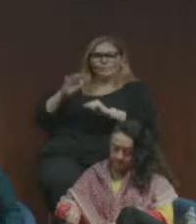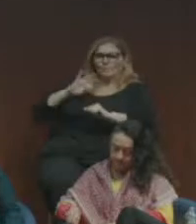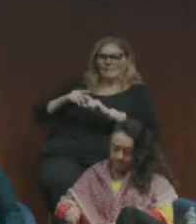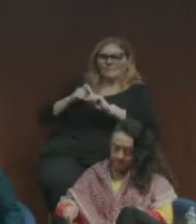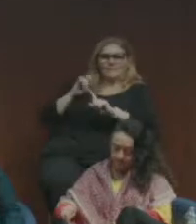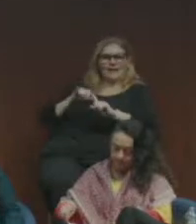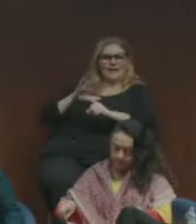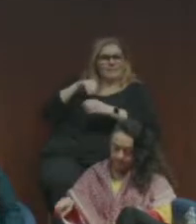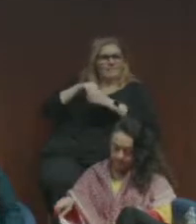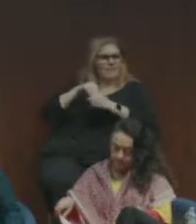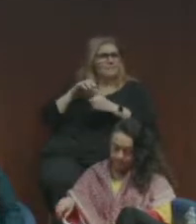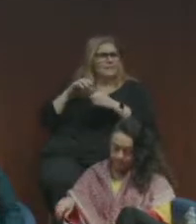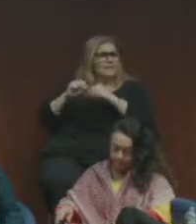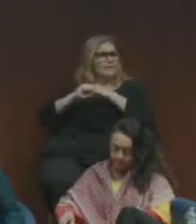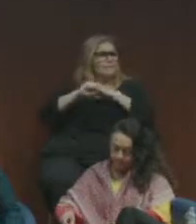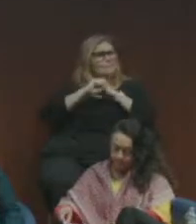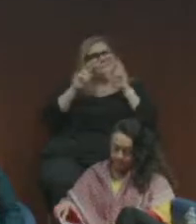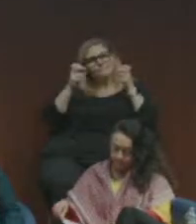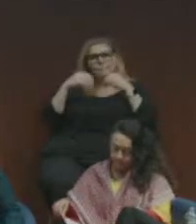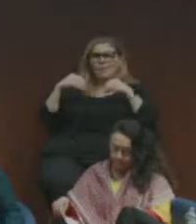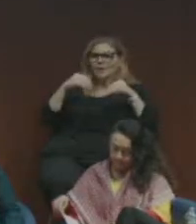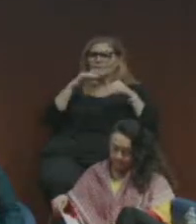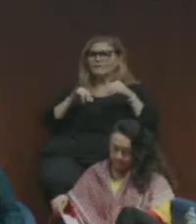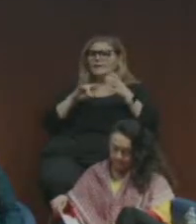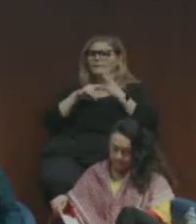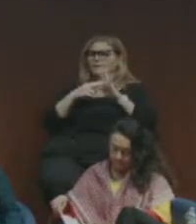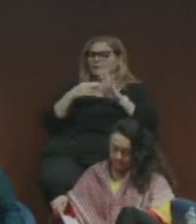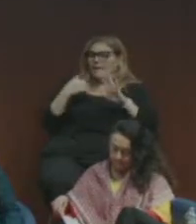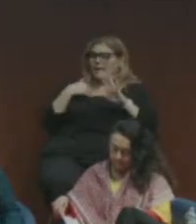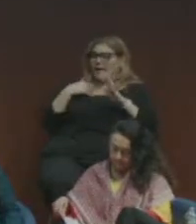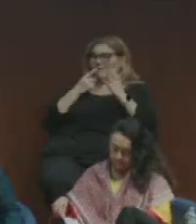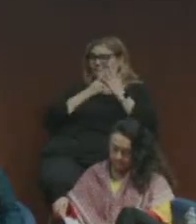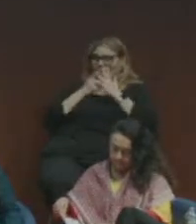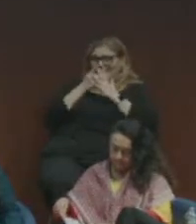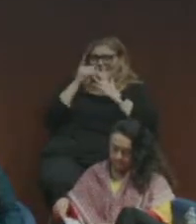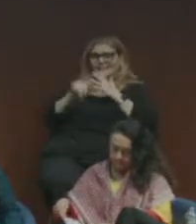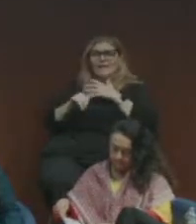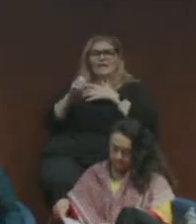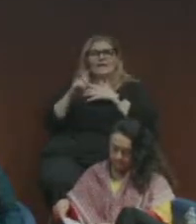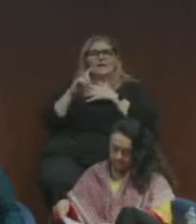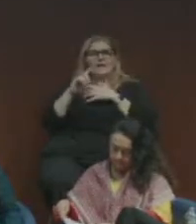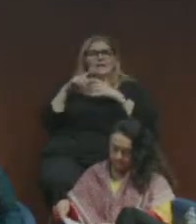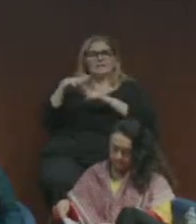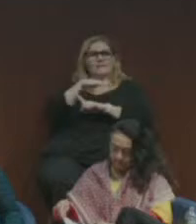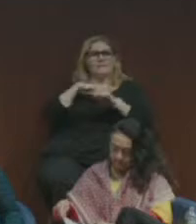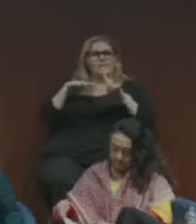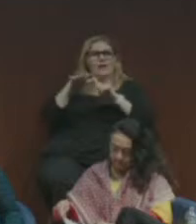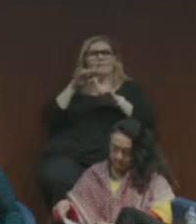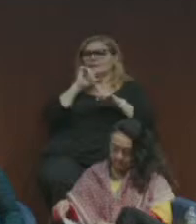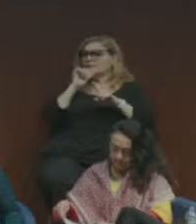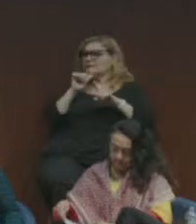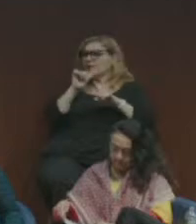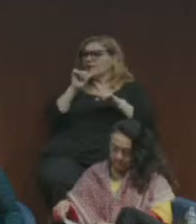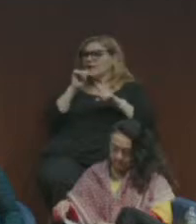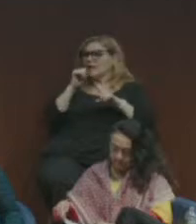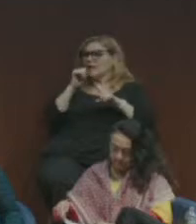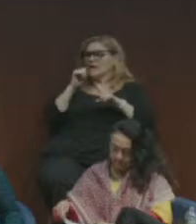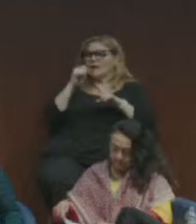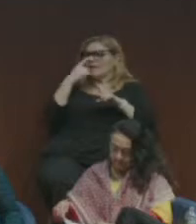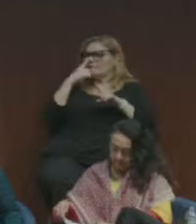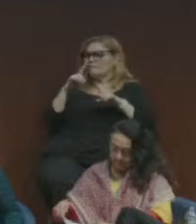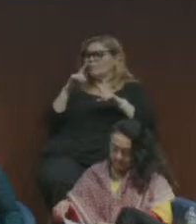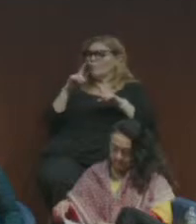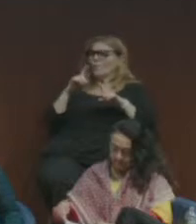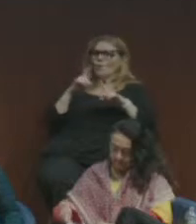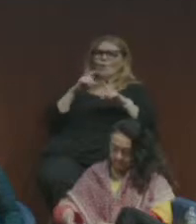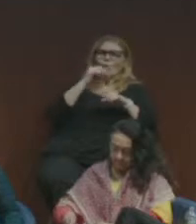situated in a marketplace of sorts that we have to navigate. And it's an environment that is not for immigrants,